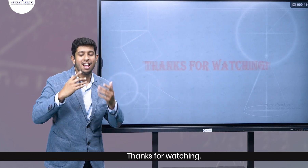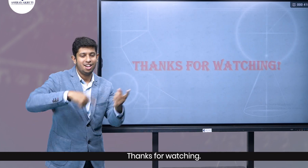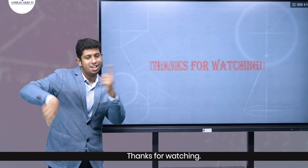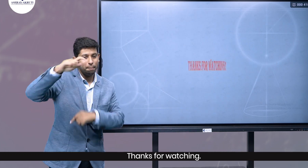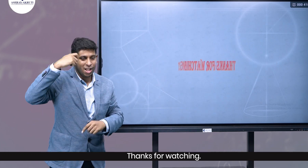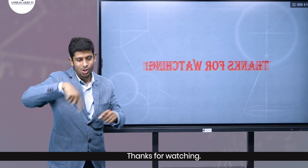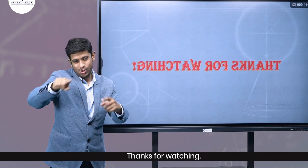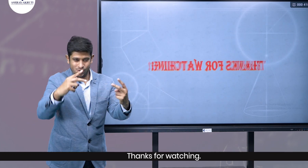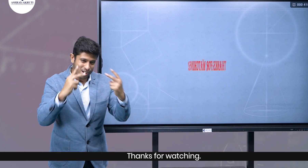Thanks for watching.